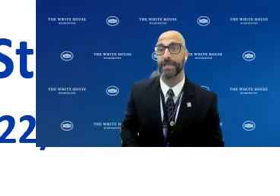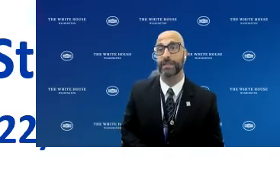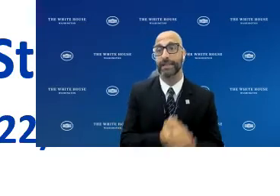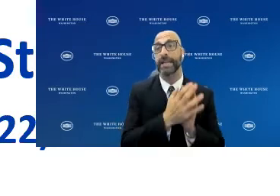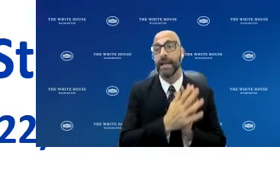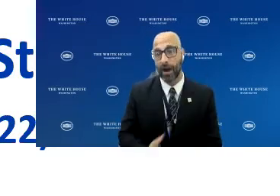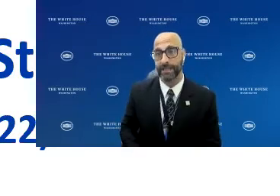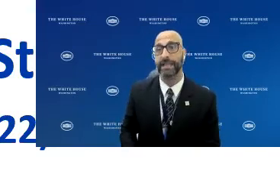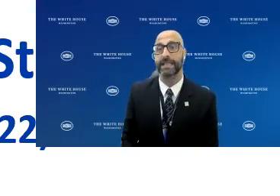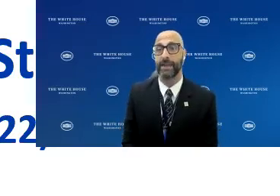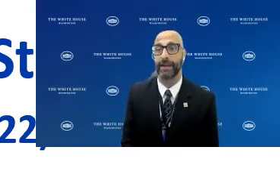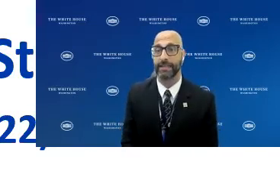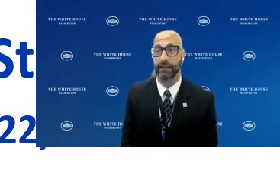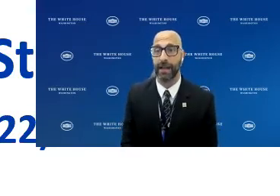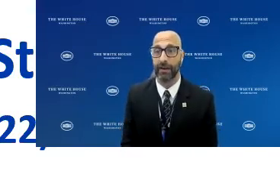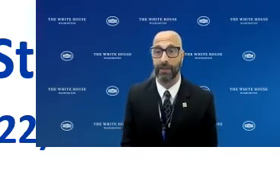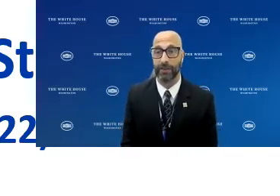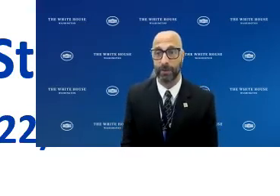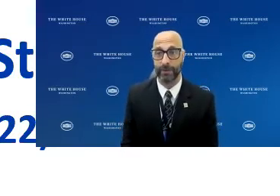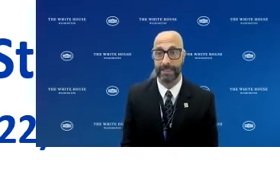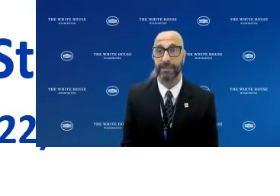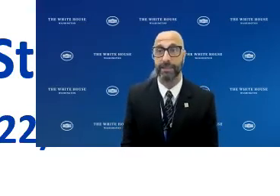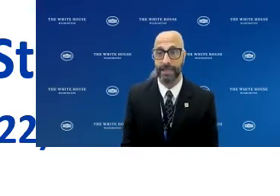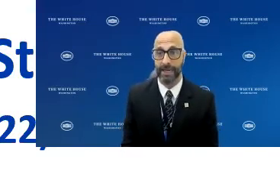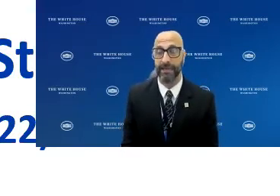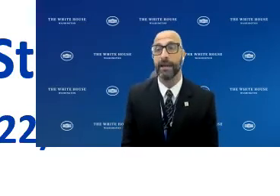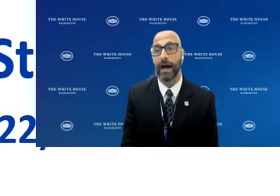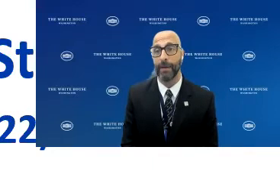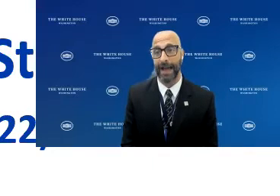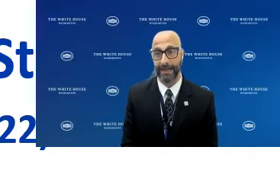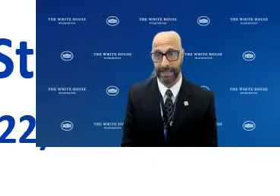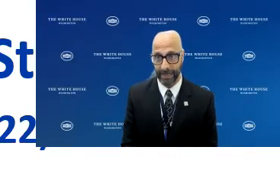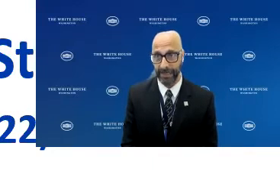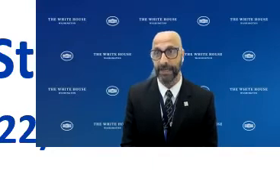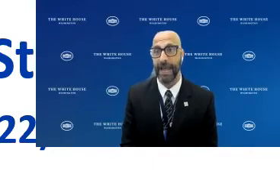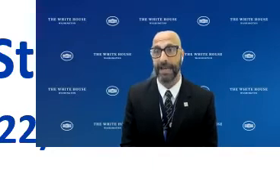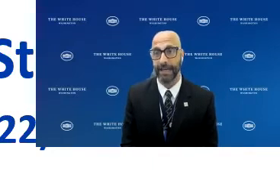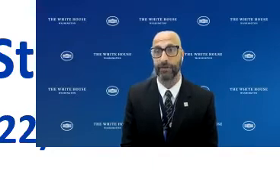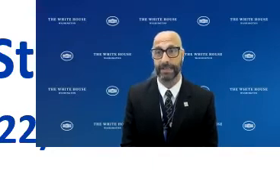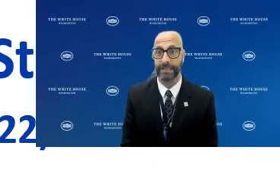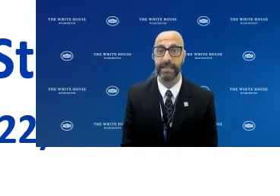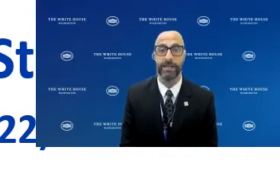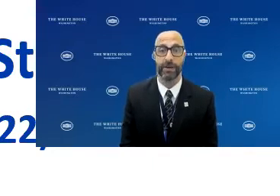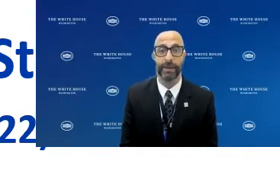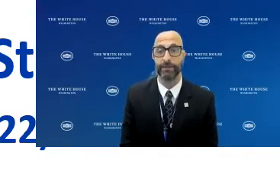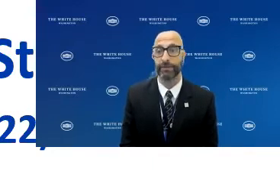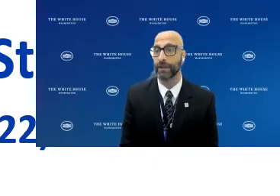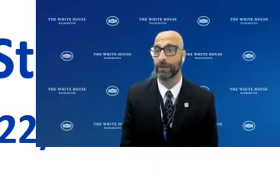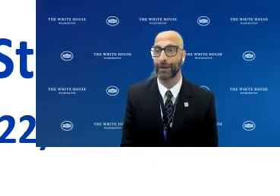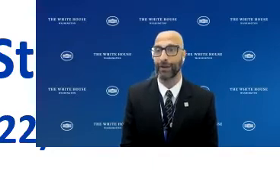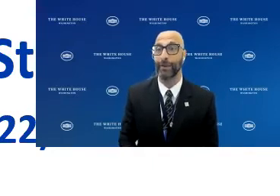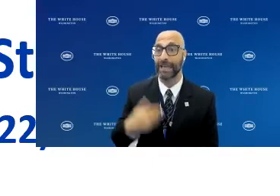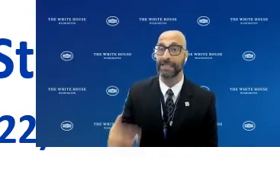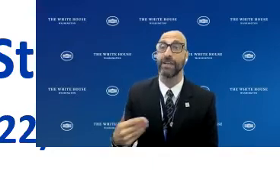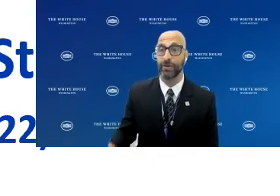country, and though some jurisdictions are seeing a significant decline, there are others where we're still seeing activity and increases. So it